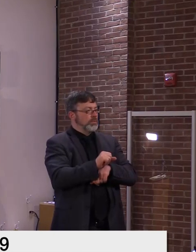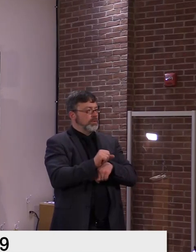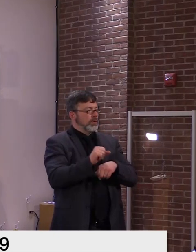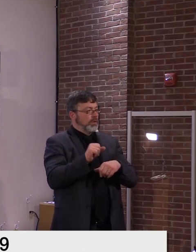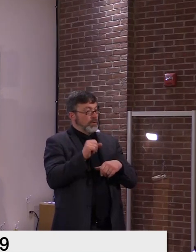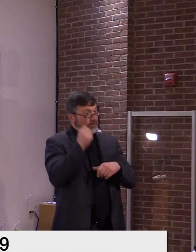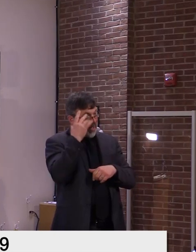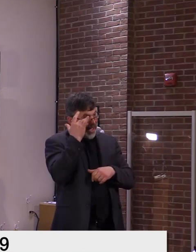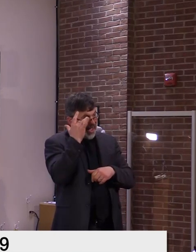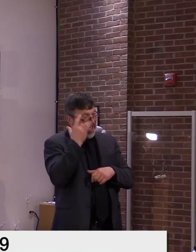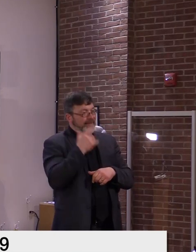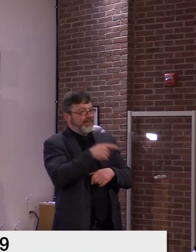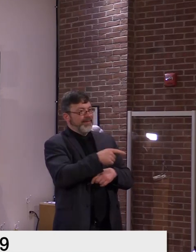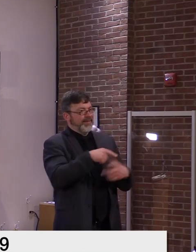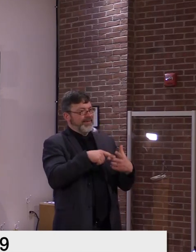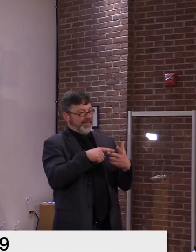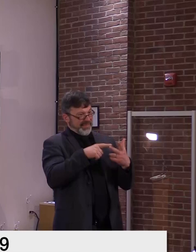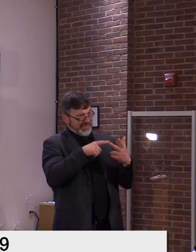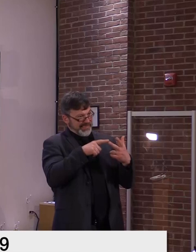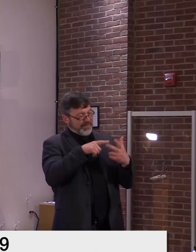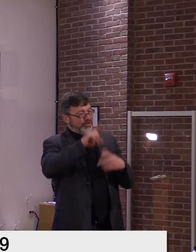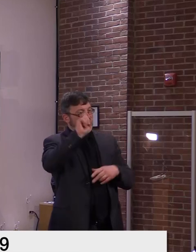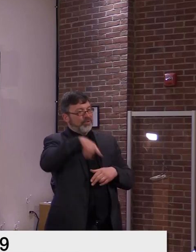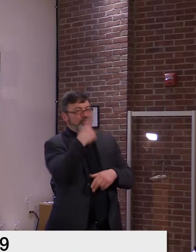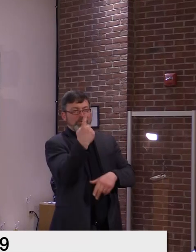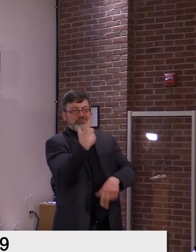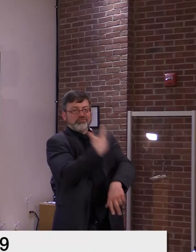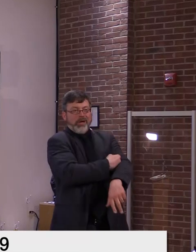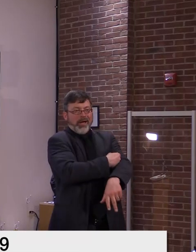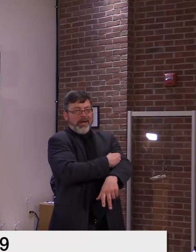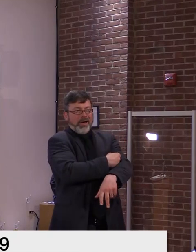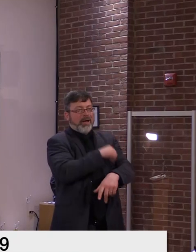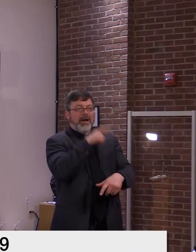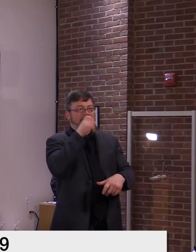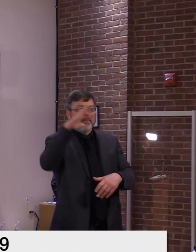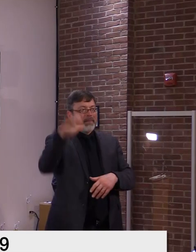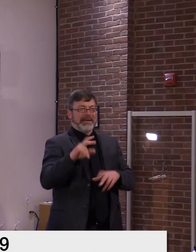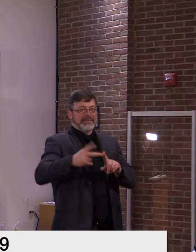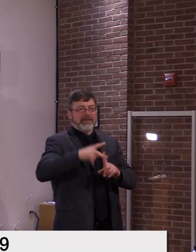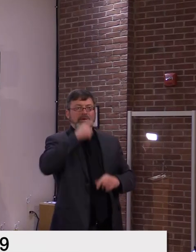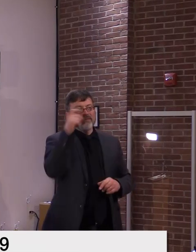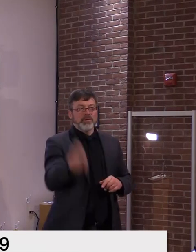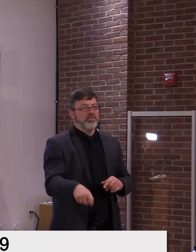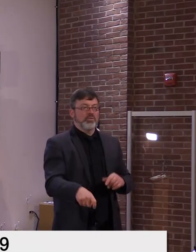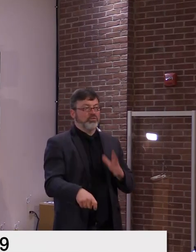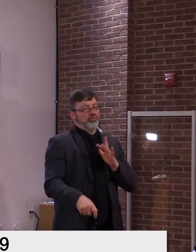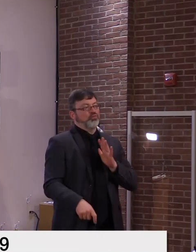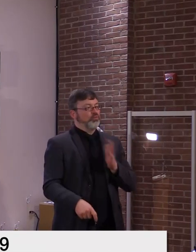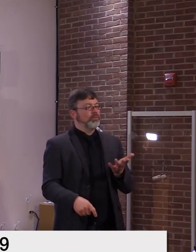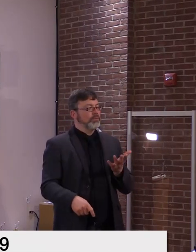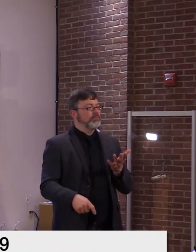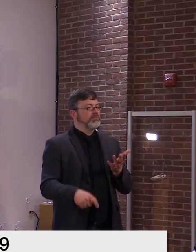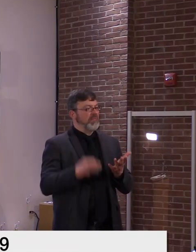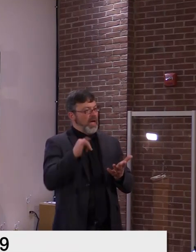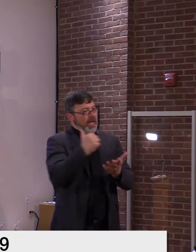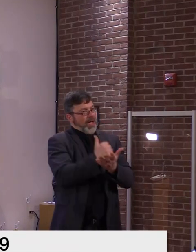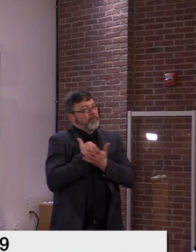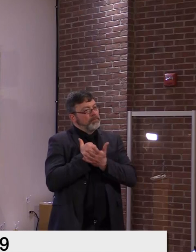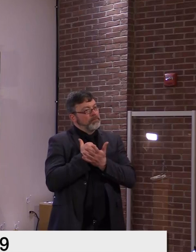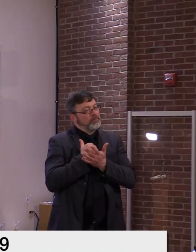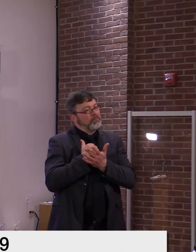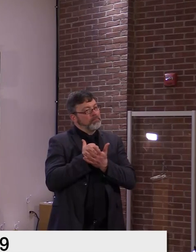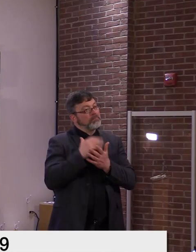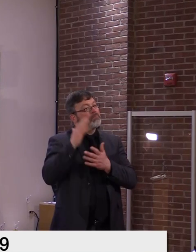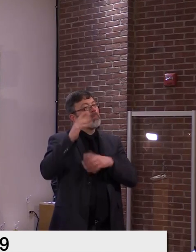two-dose regimens, two appointments, where Johnson & Johnson is just one. So this should alleviate some of